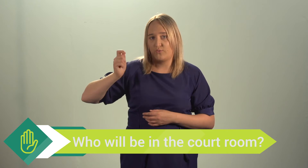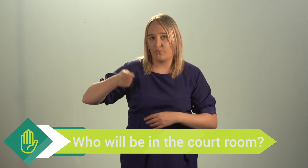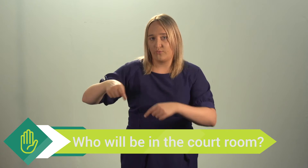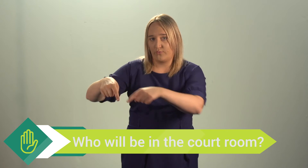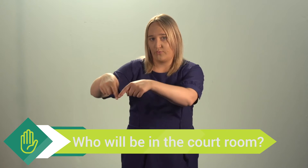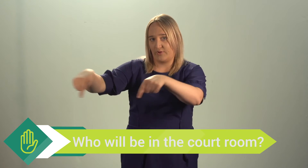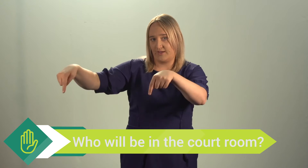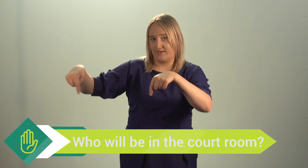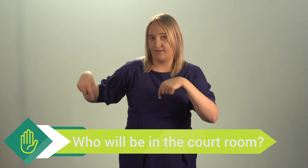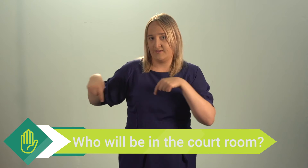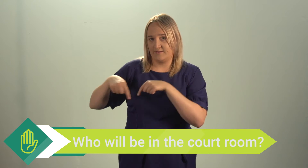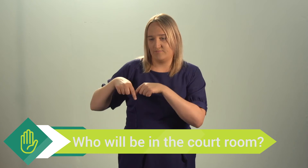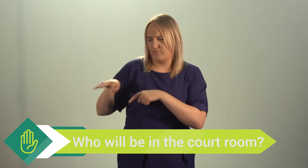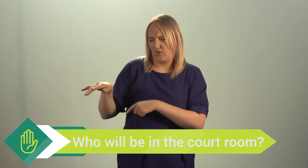Who will be in the courtroom?